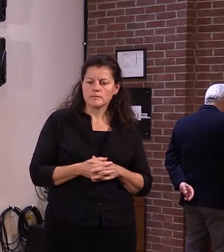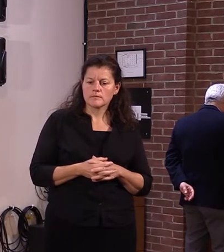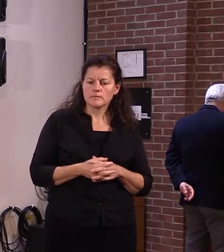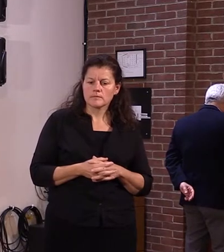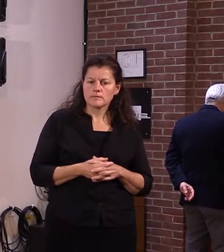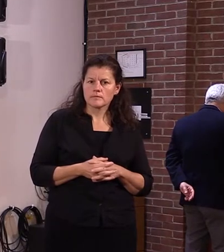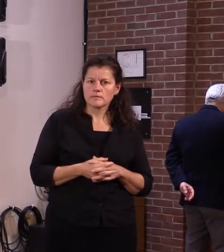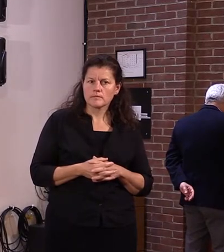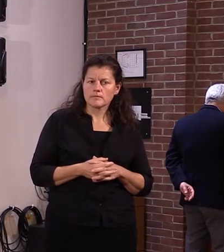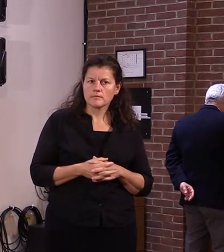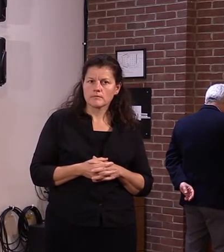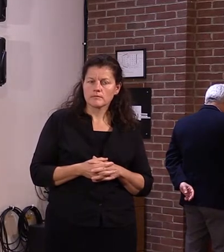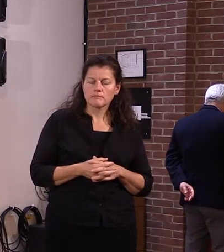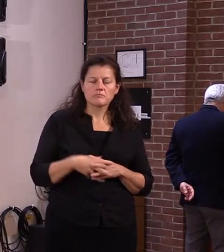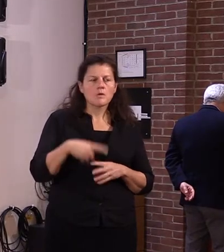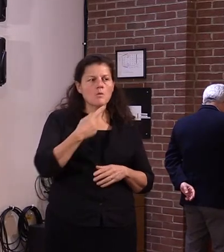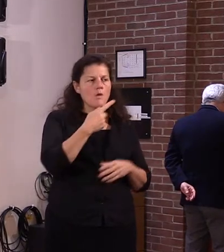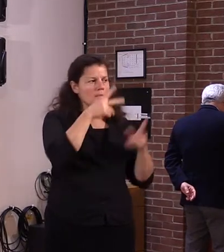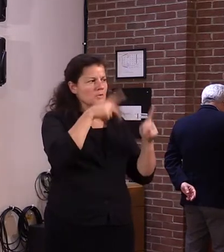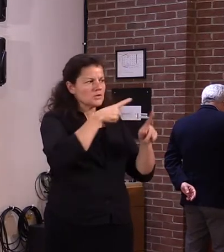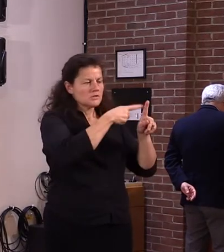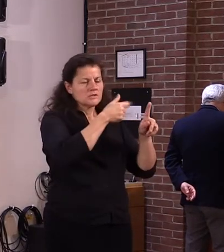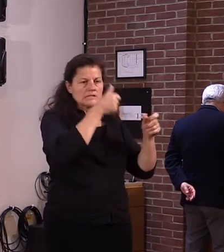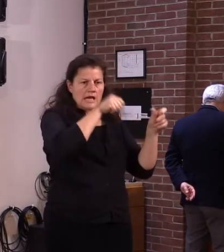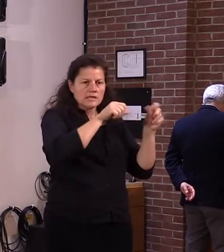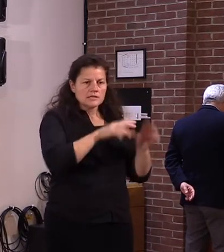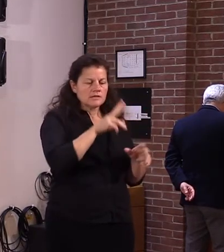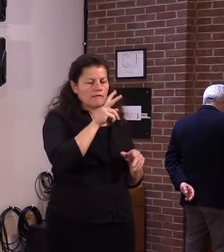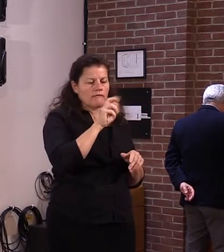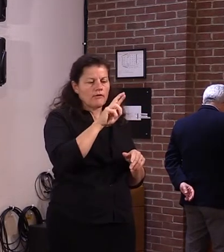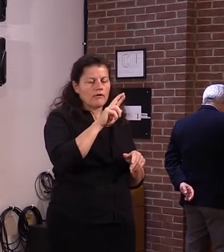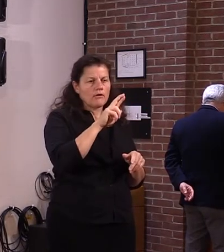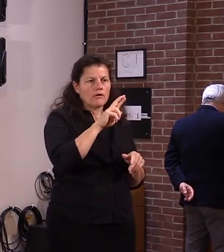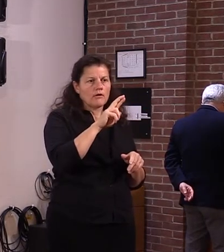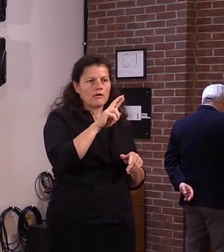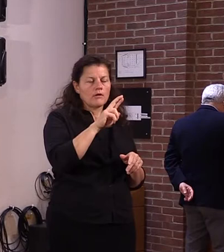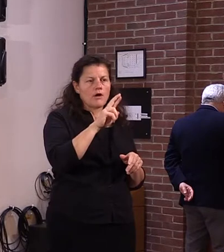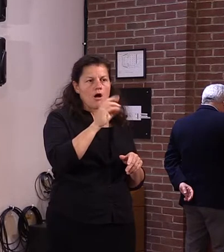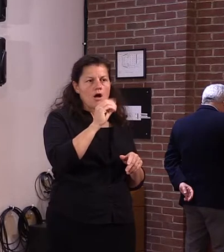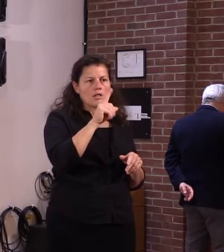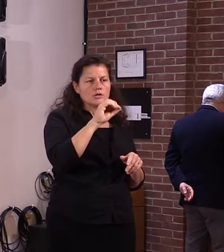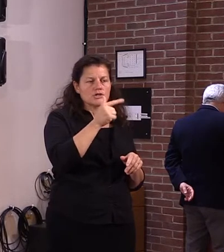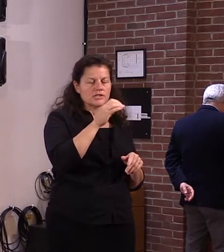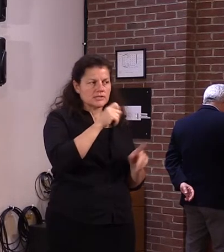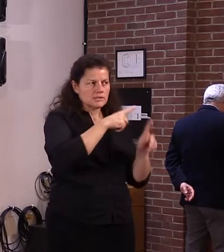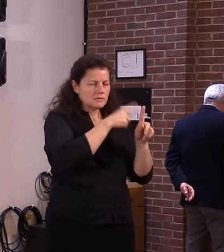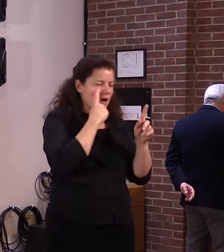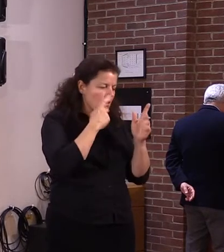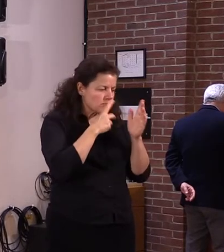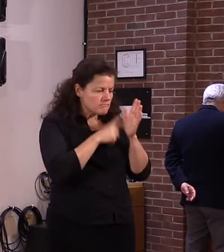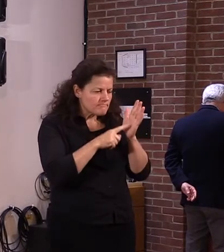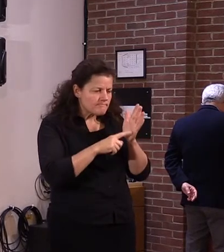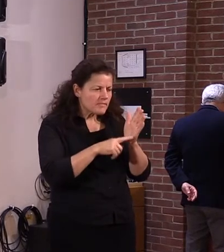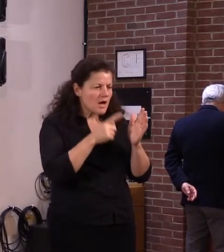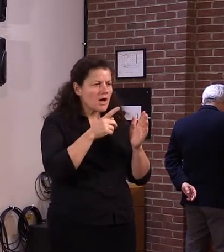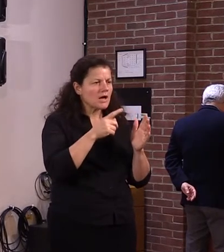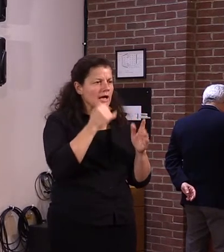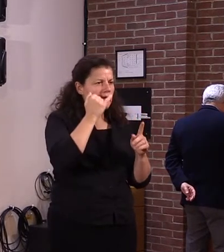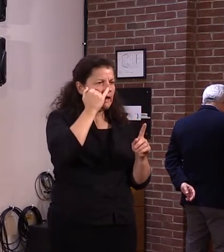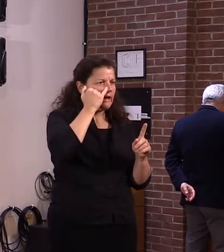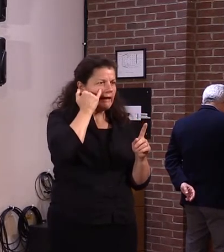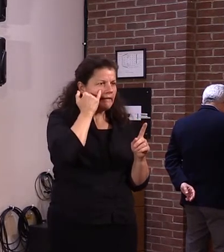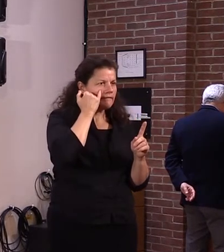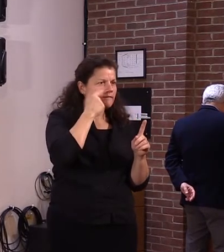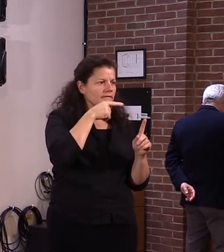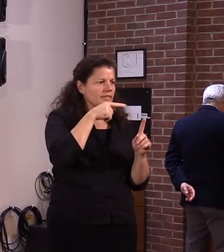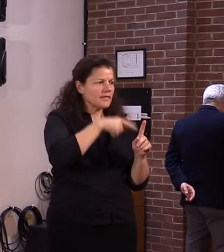some virologists have speculated that or suggested that if this virus was zoonotic, that